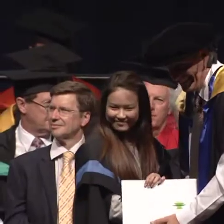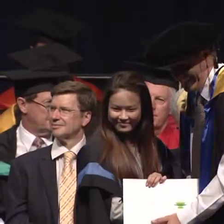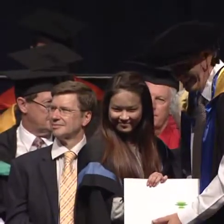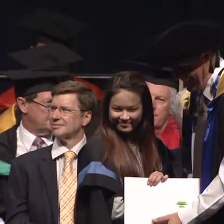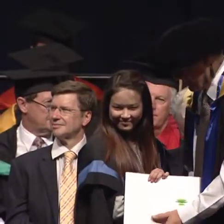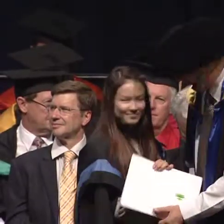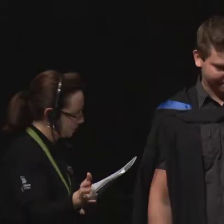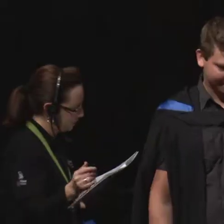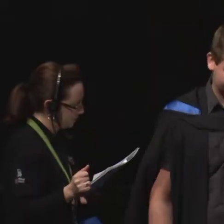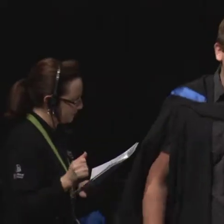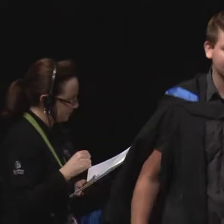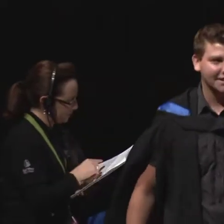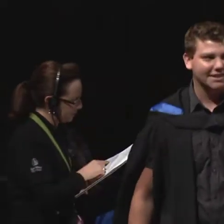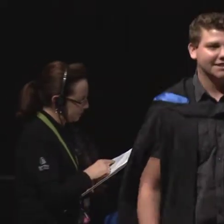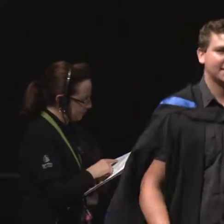James Nilsson.